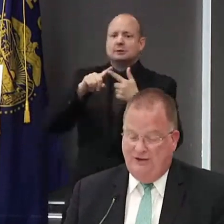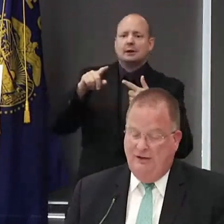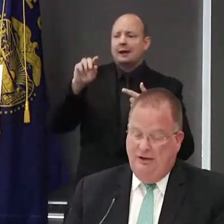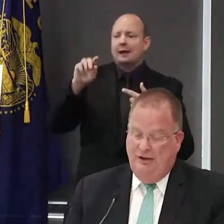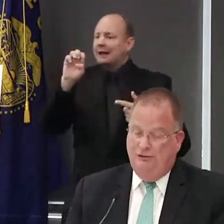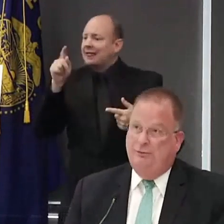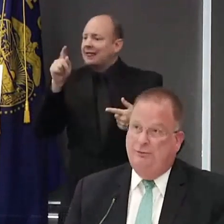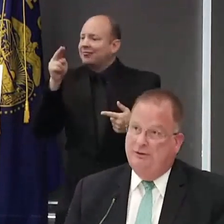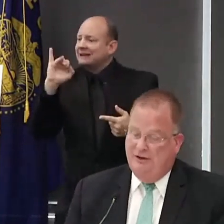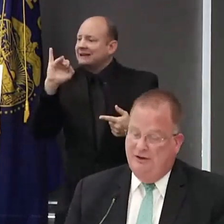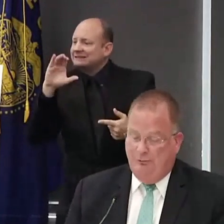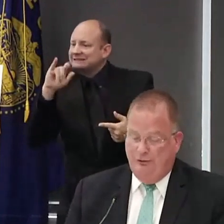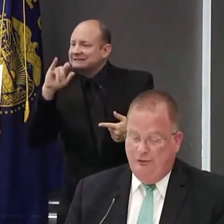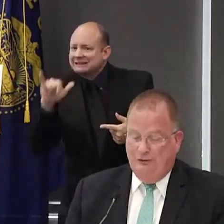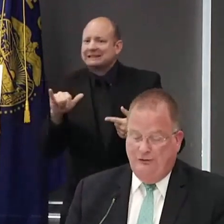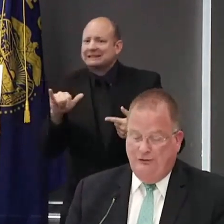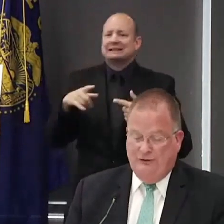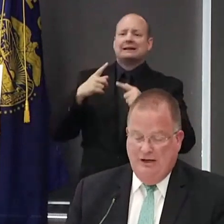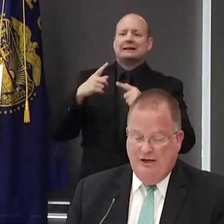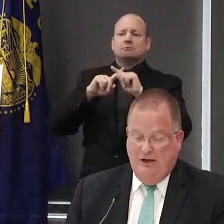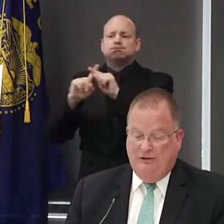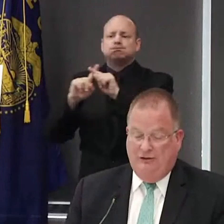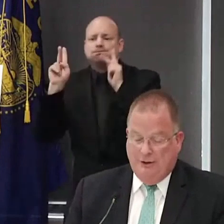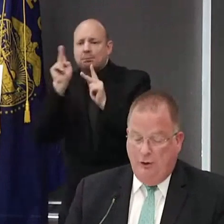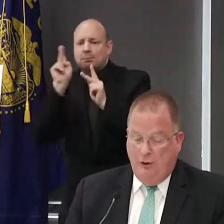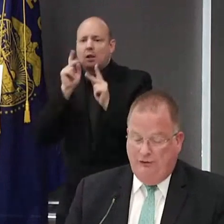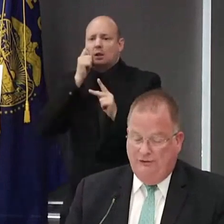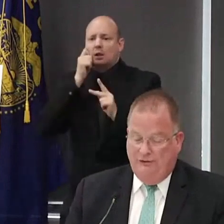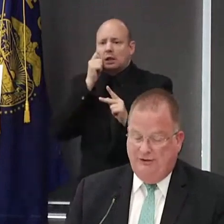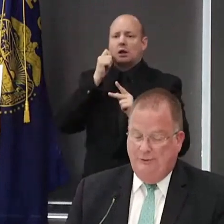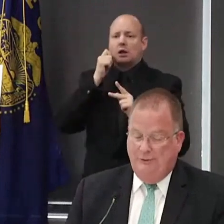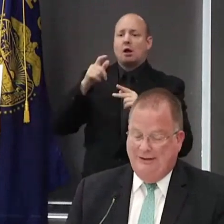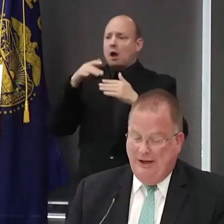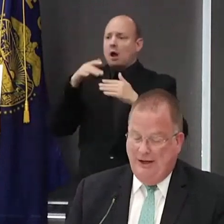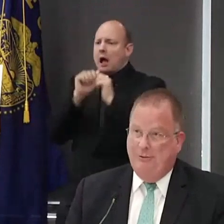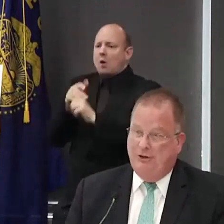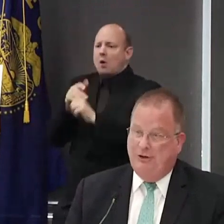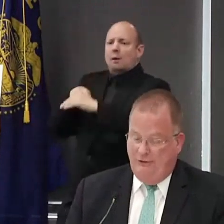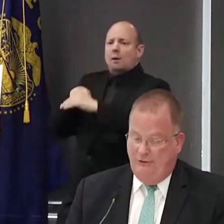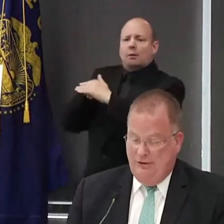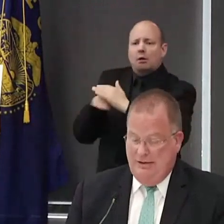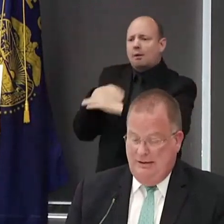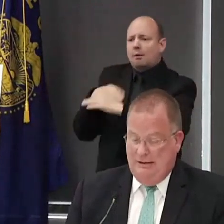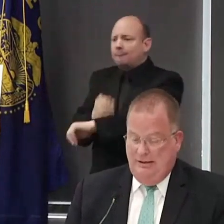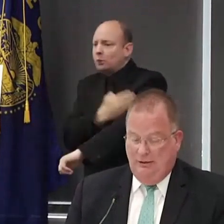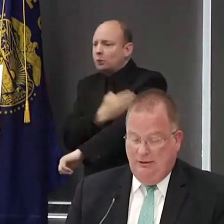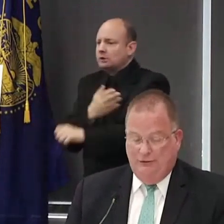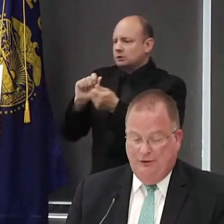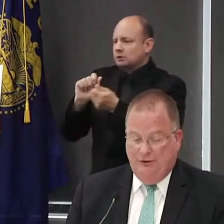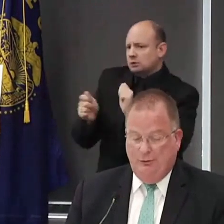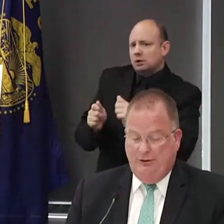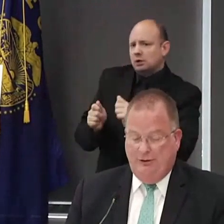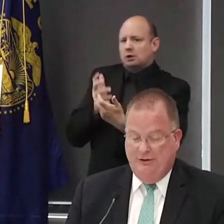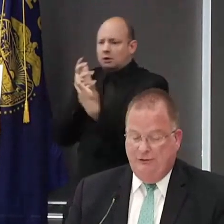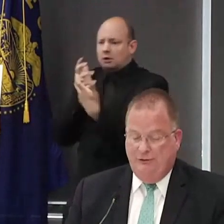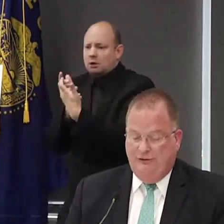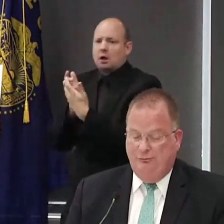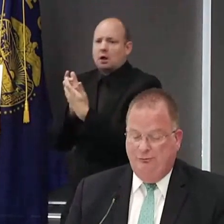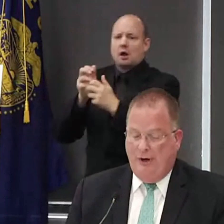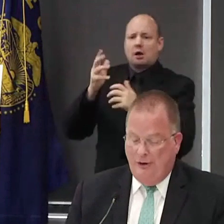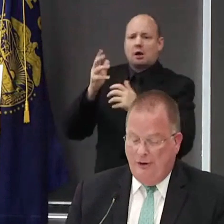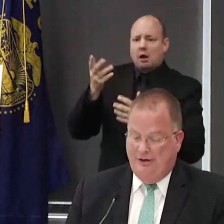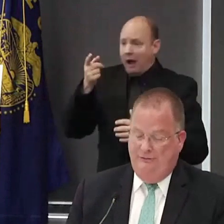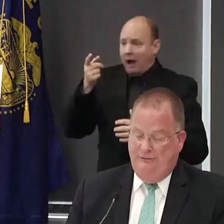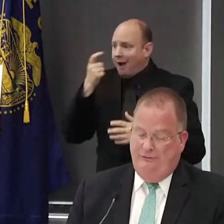to testing, treatment, and support services so we know who's infected and we can help them recover, and our most vulnerable communities